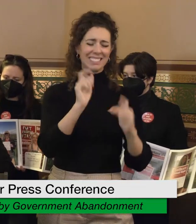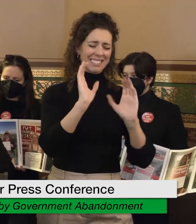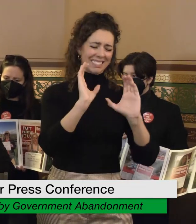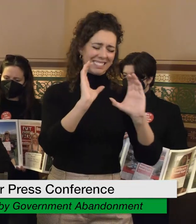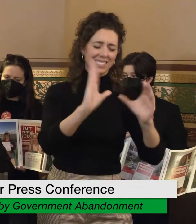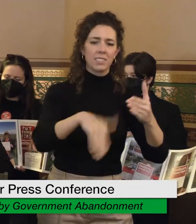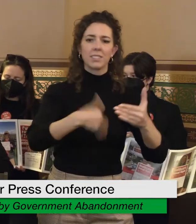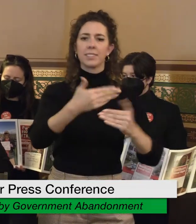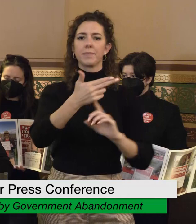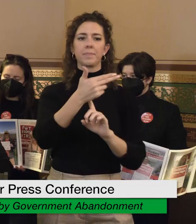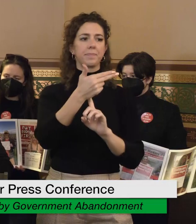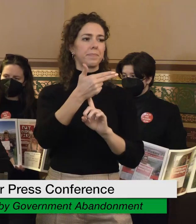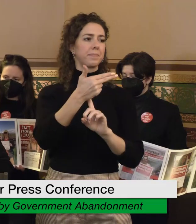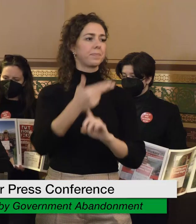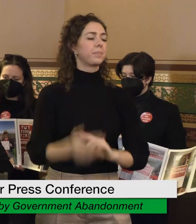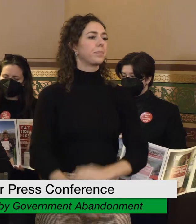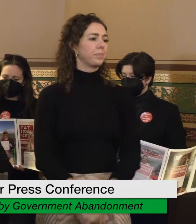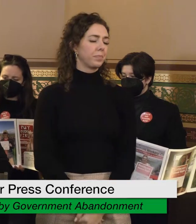motel.